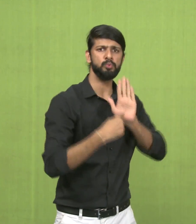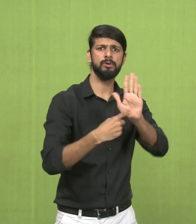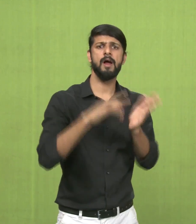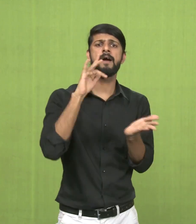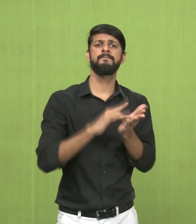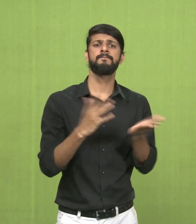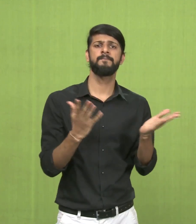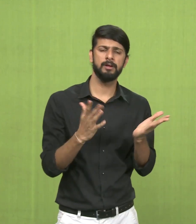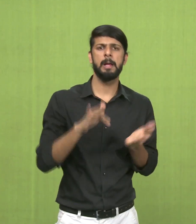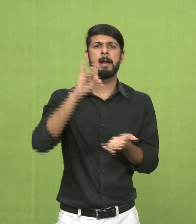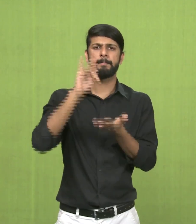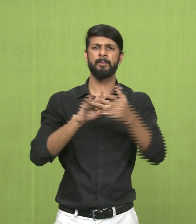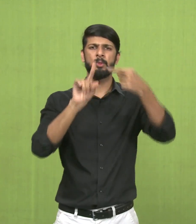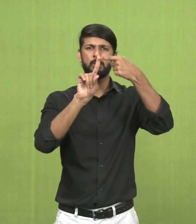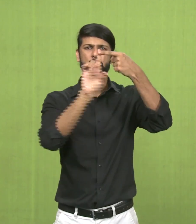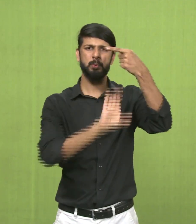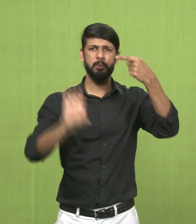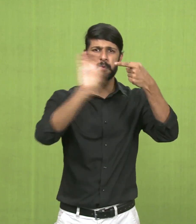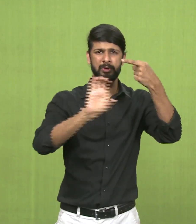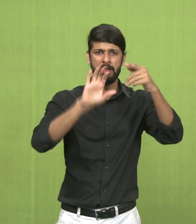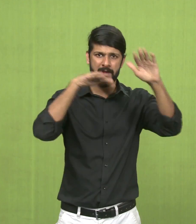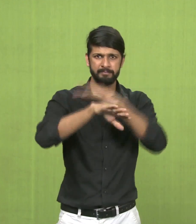Collection the Bernhard Kohler